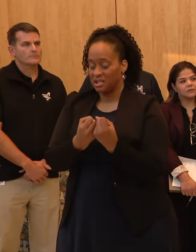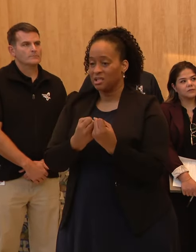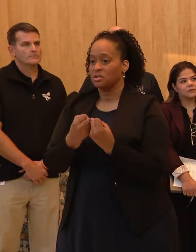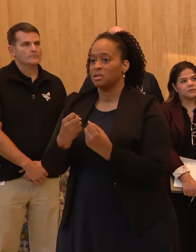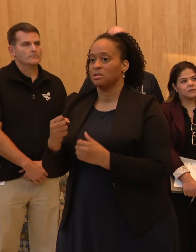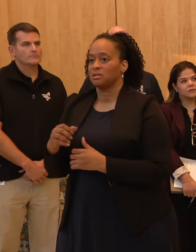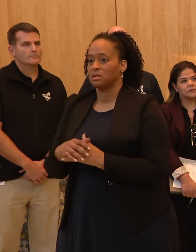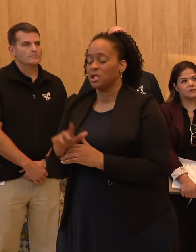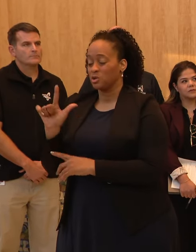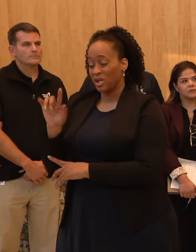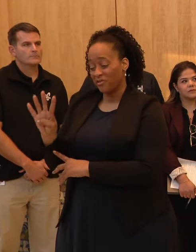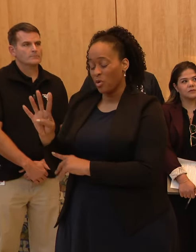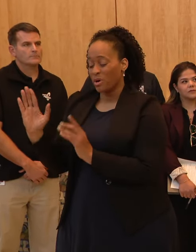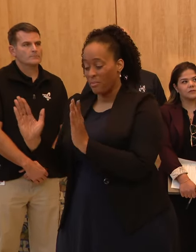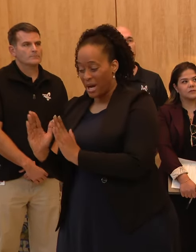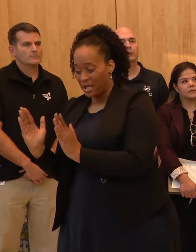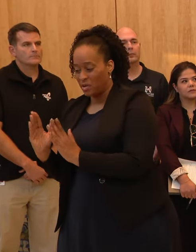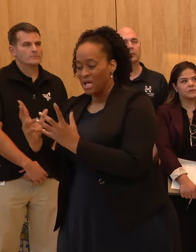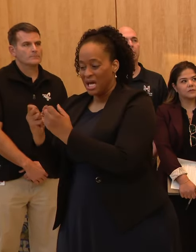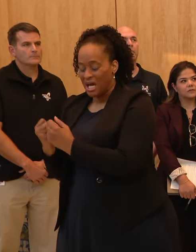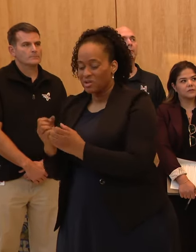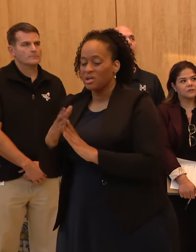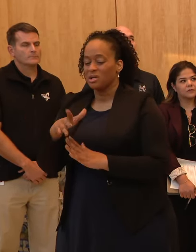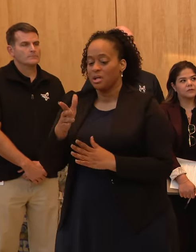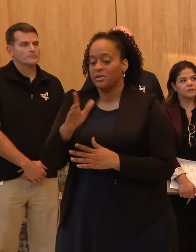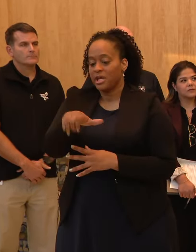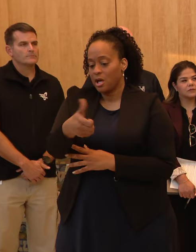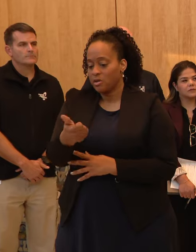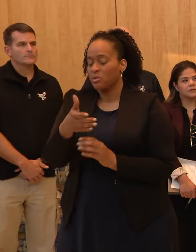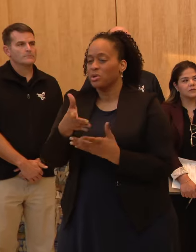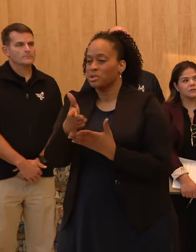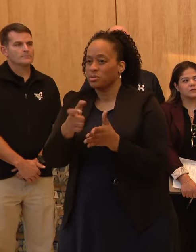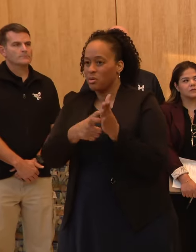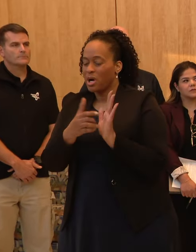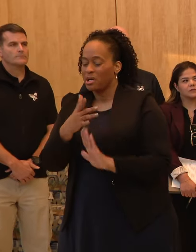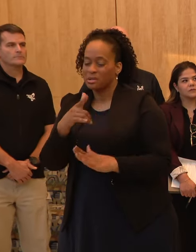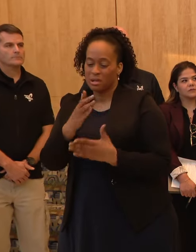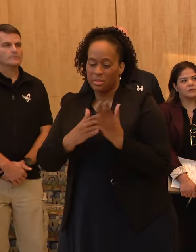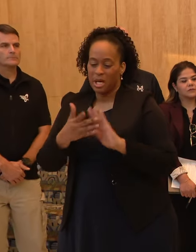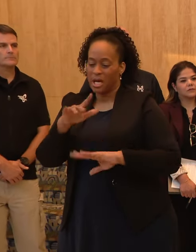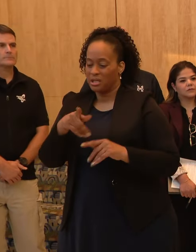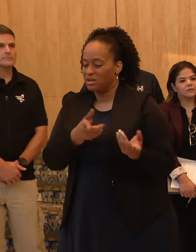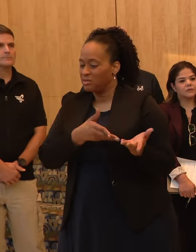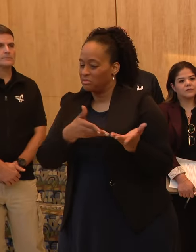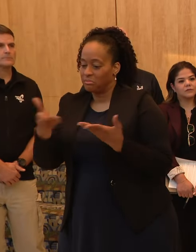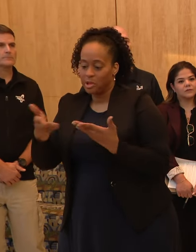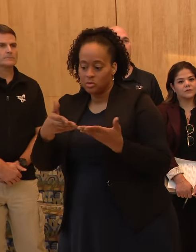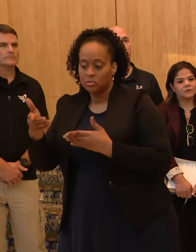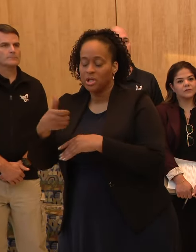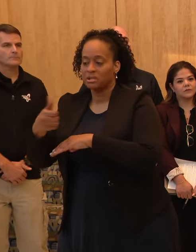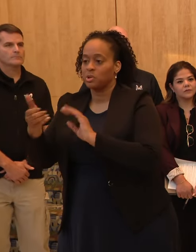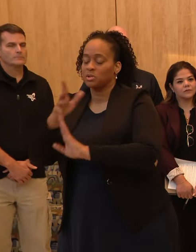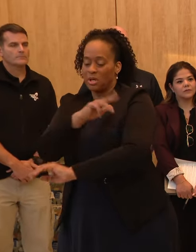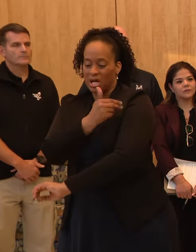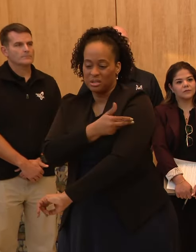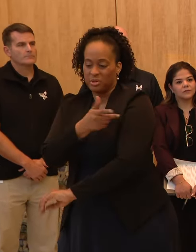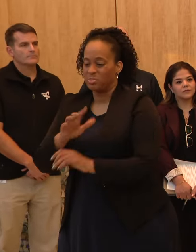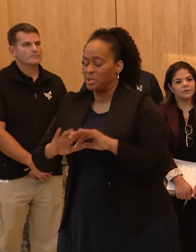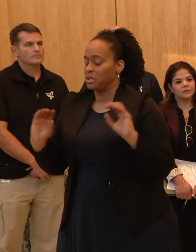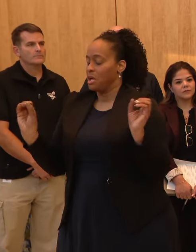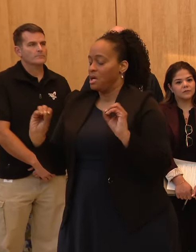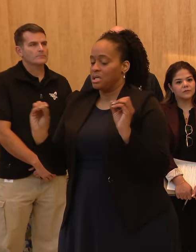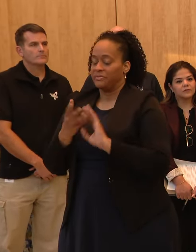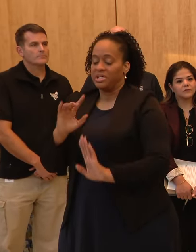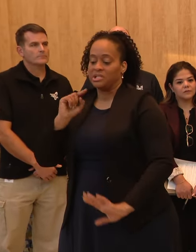24 were minors, the other required some sort of transport medical attention, but nothing catastrophic. So again, thank you to